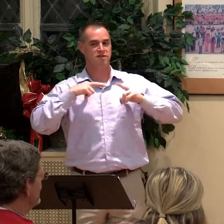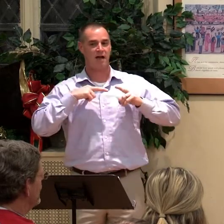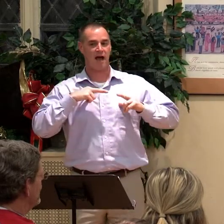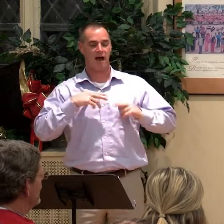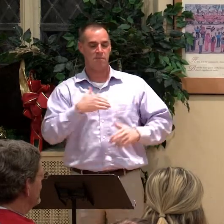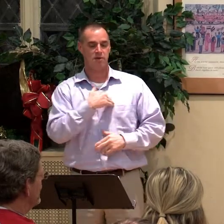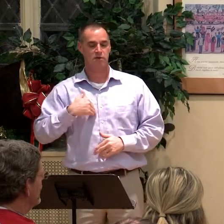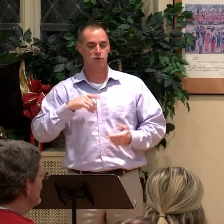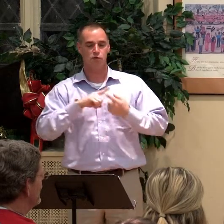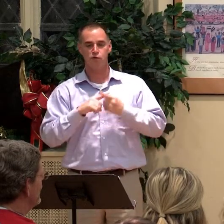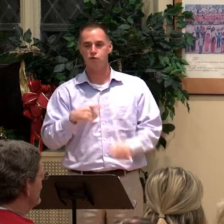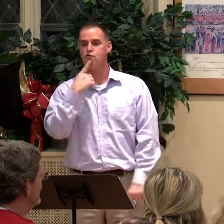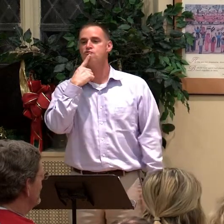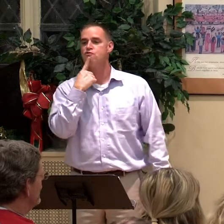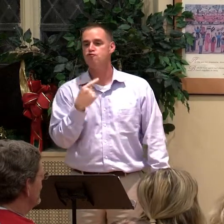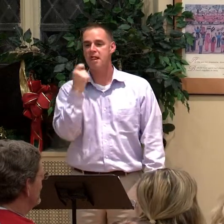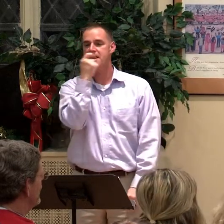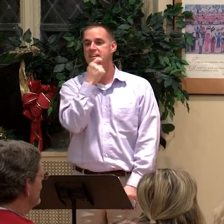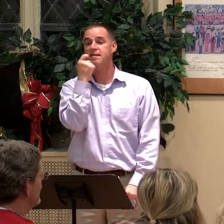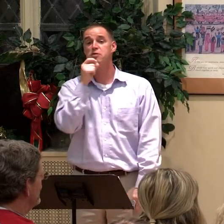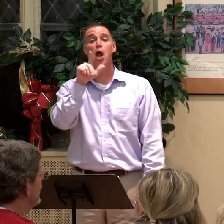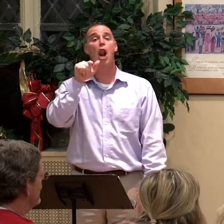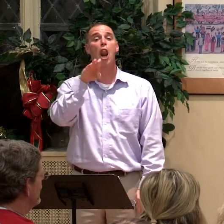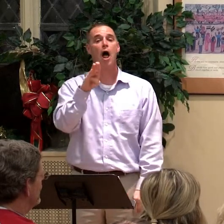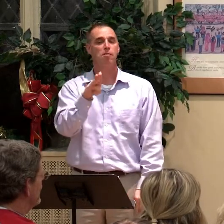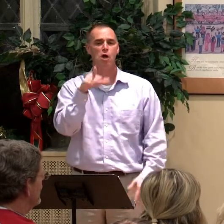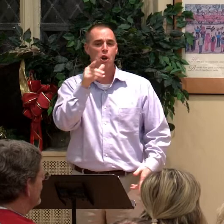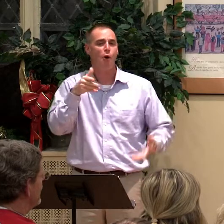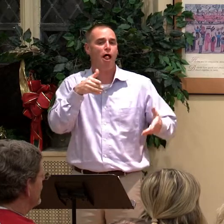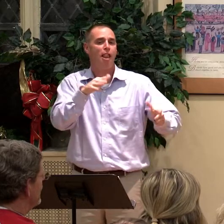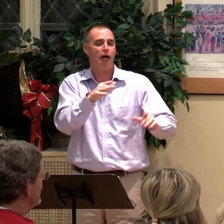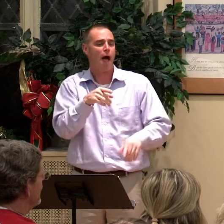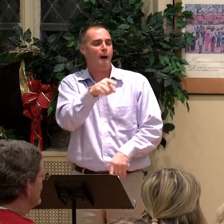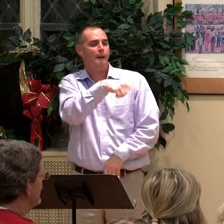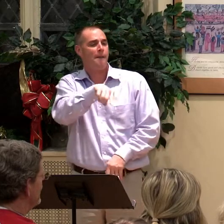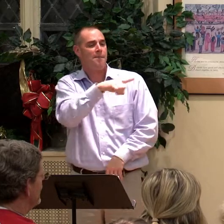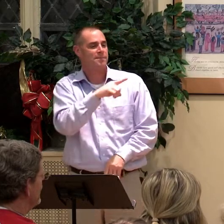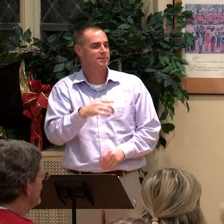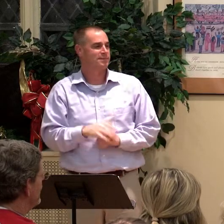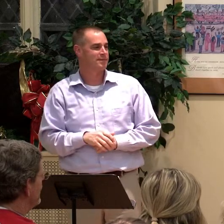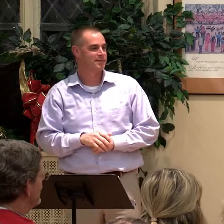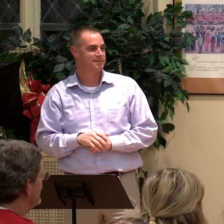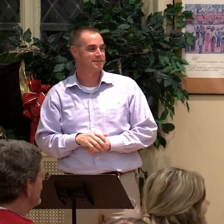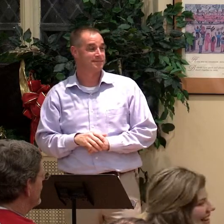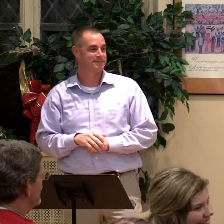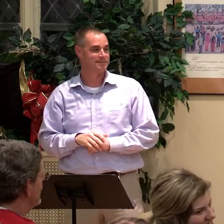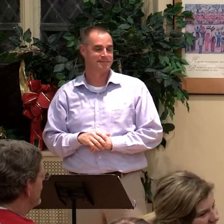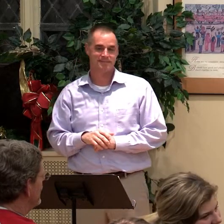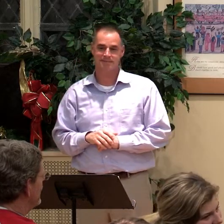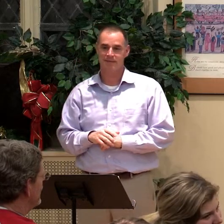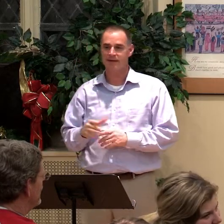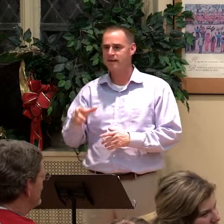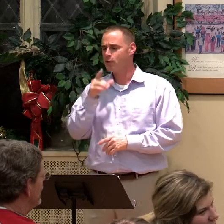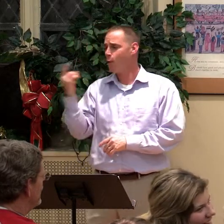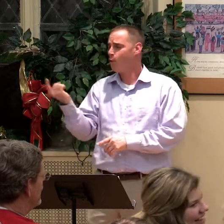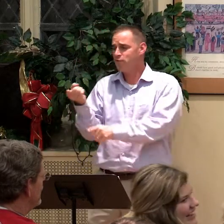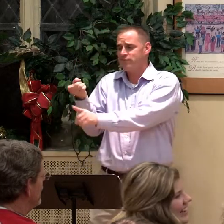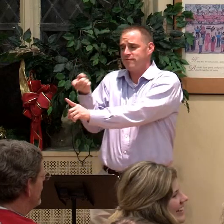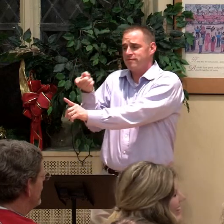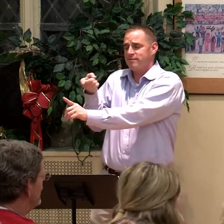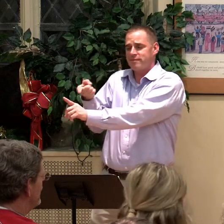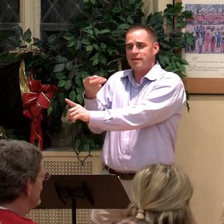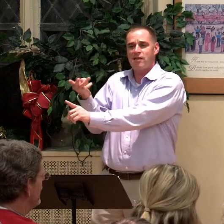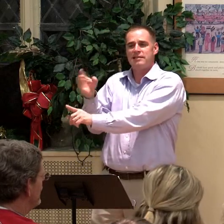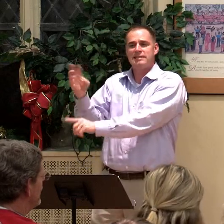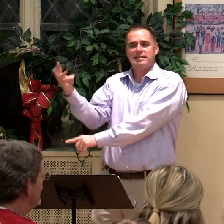to the Red Lipstick Club. Don't let Jaylene egg you on. She's only 16, so